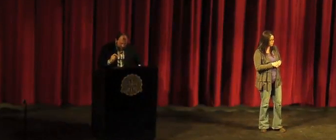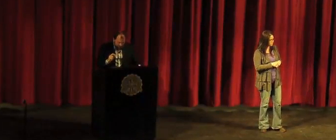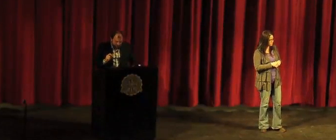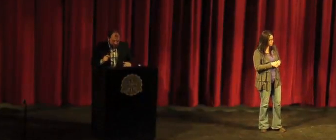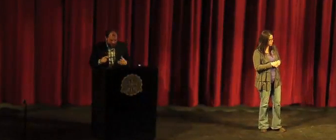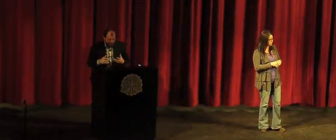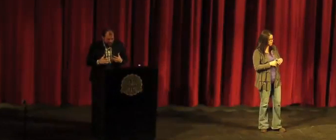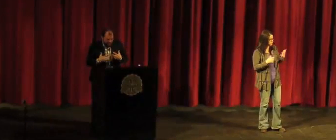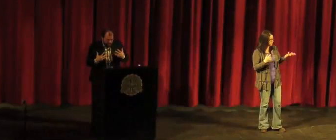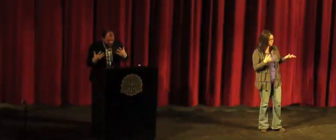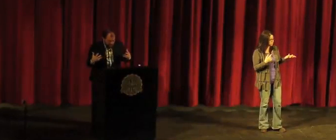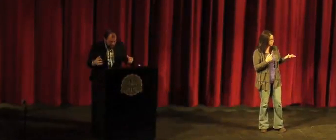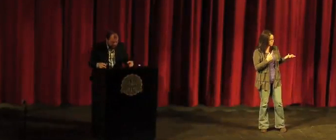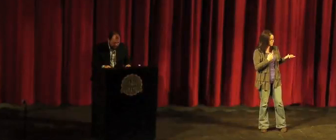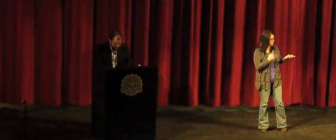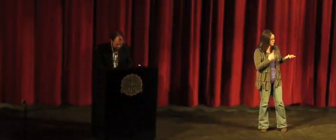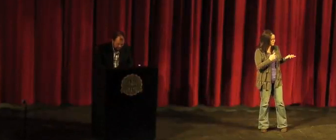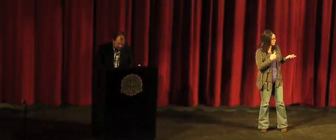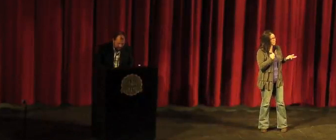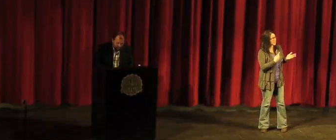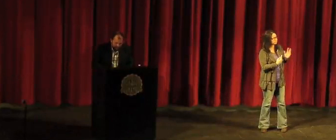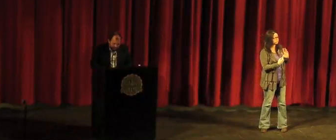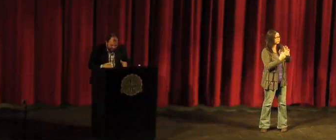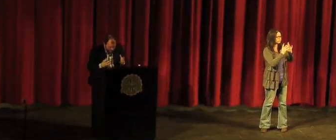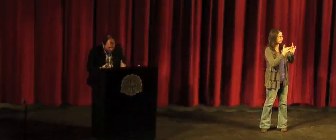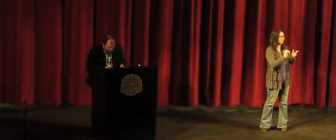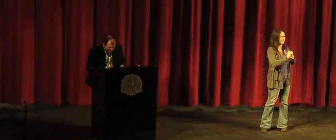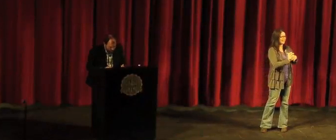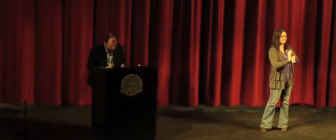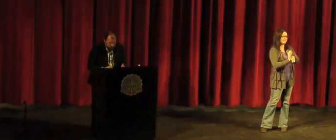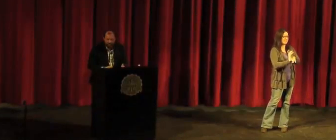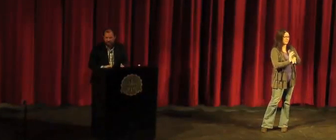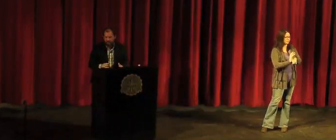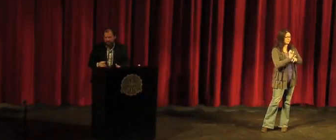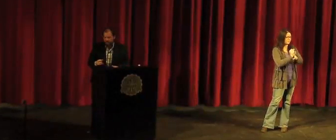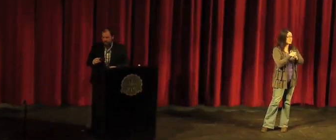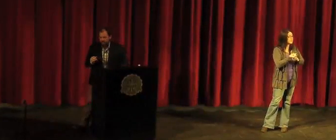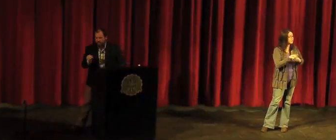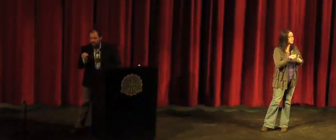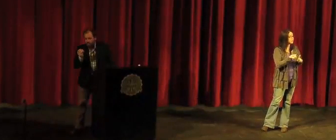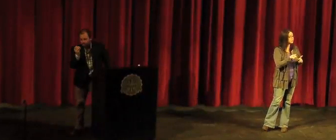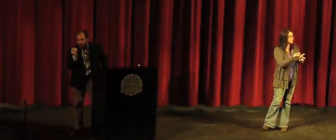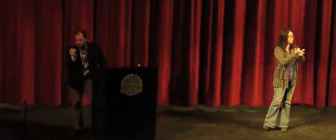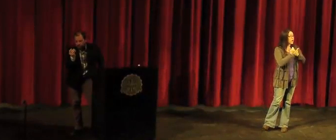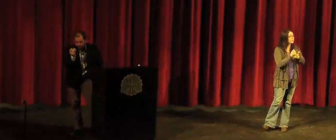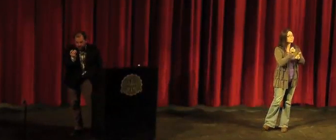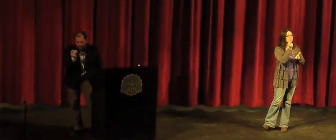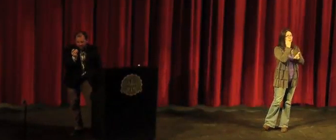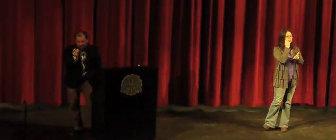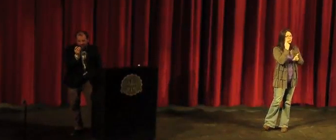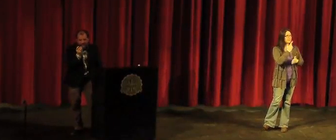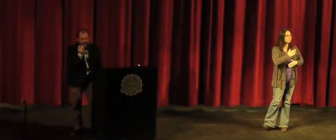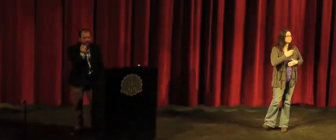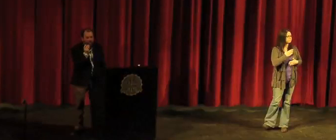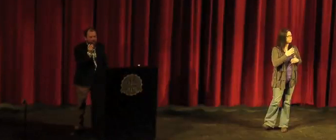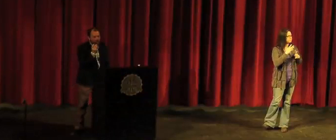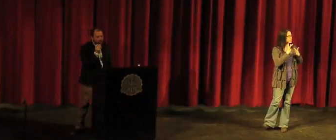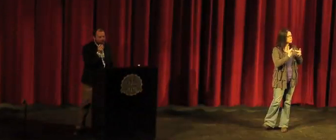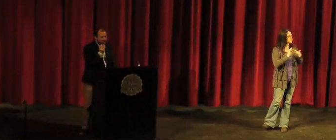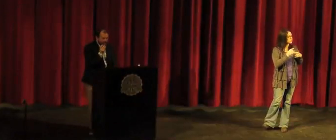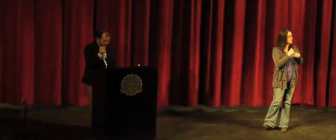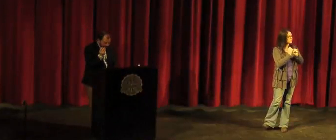Friends, I invoke this cinematic vignette to help us appreciate the story-making